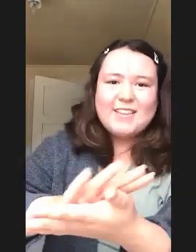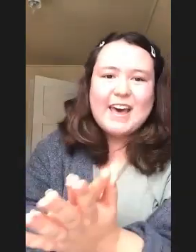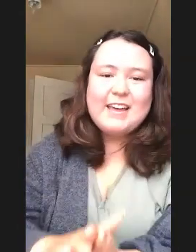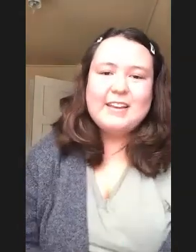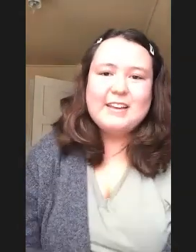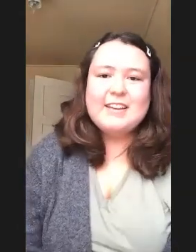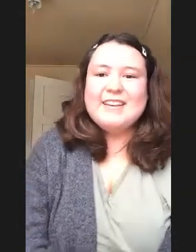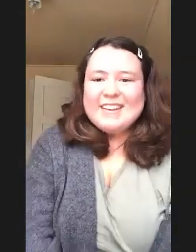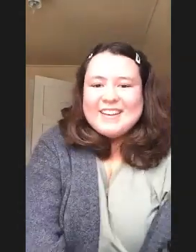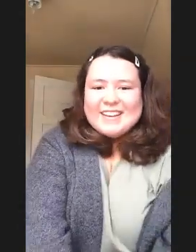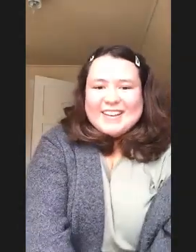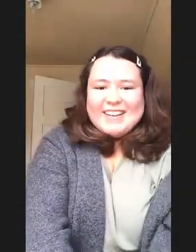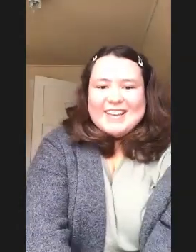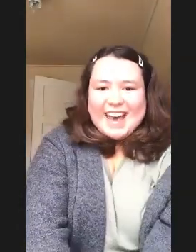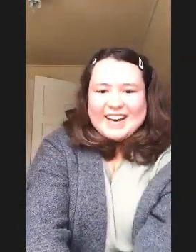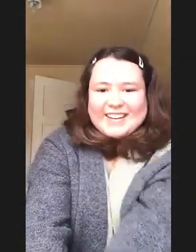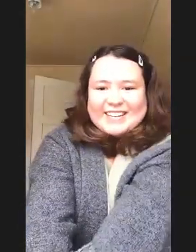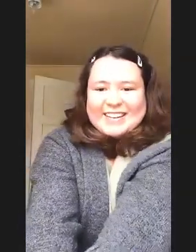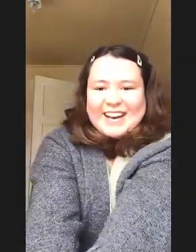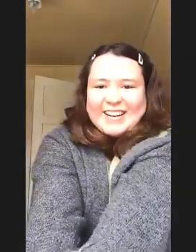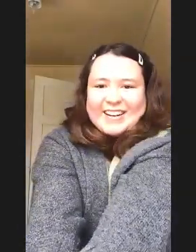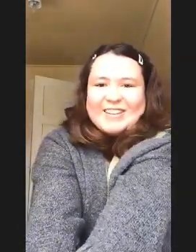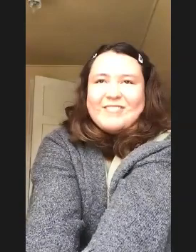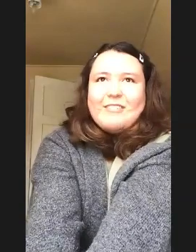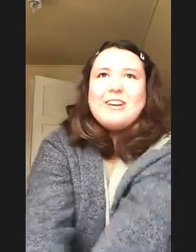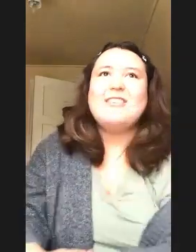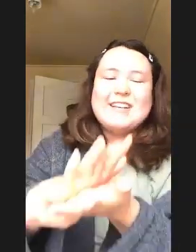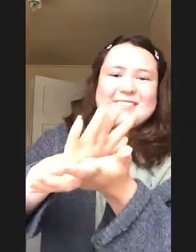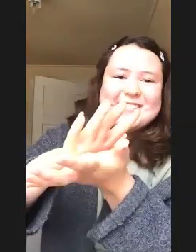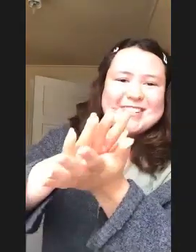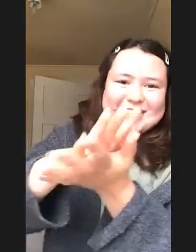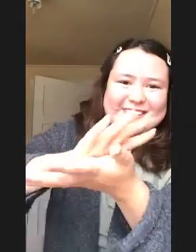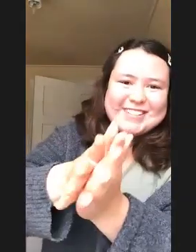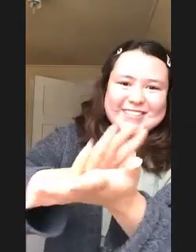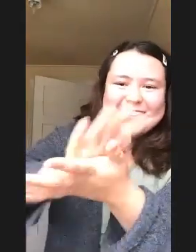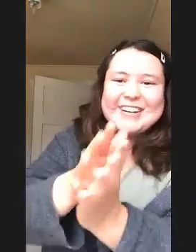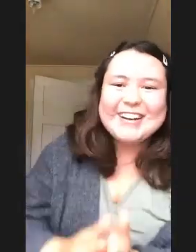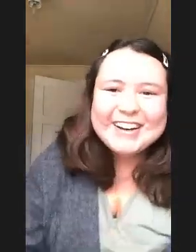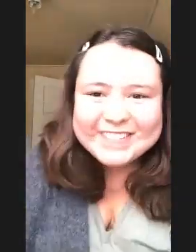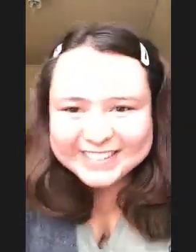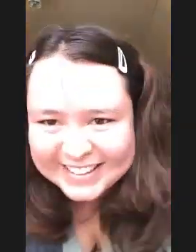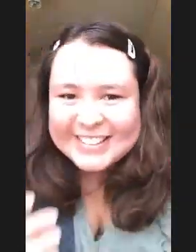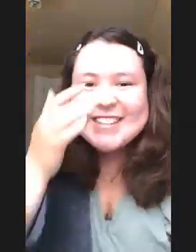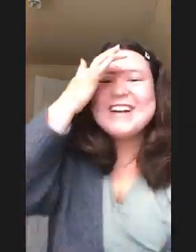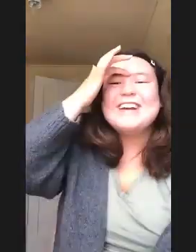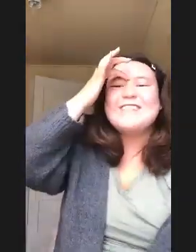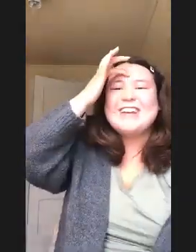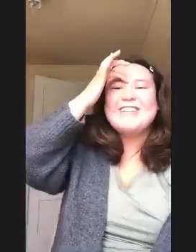that. Yeah. Wait, no, that's cheese too. I'm sorry, I'm getting it mixed